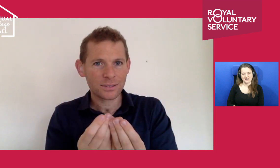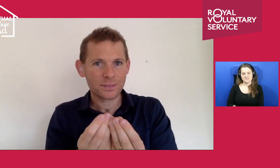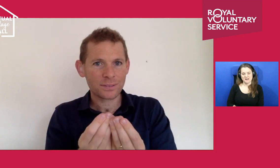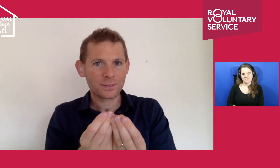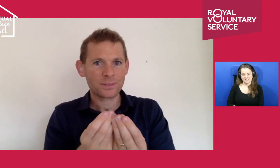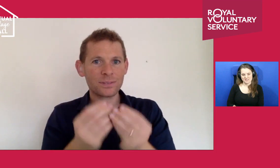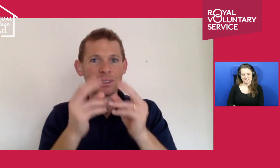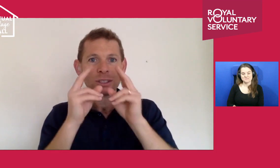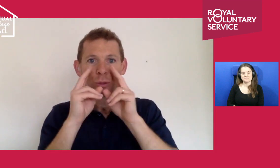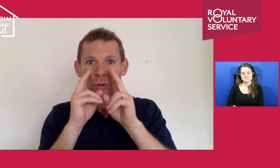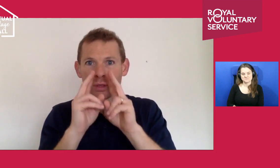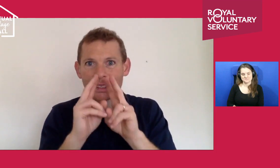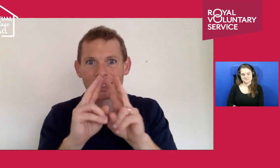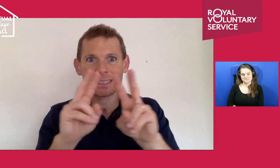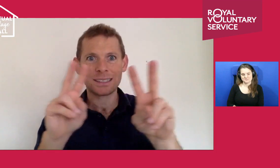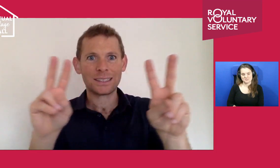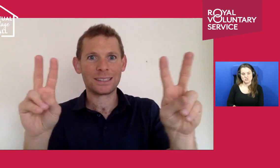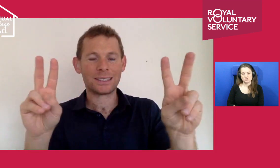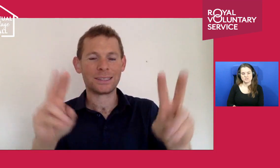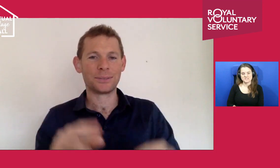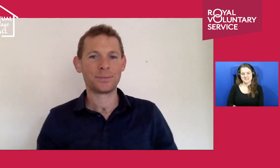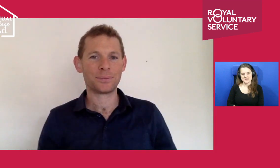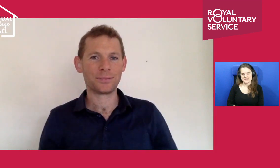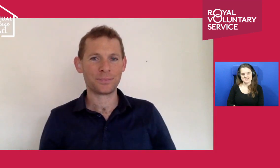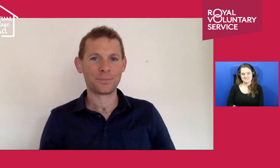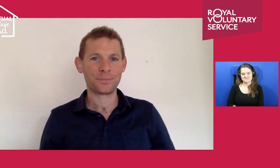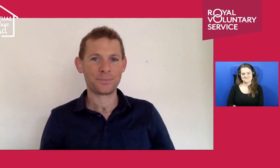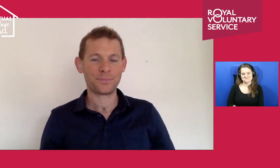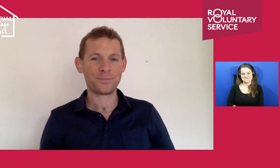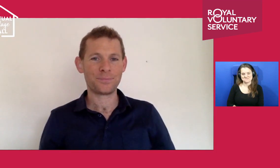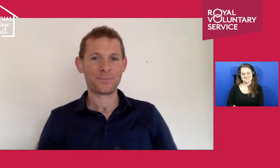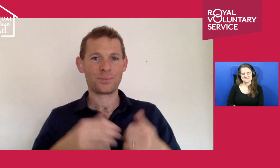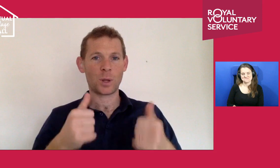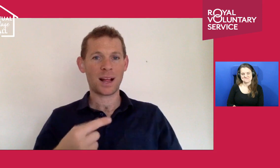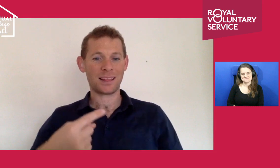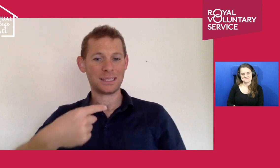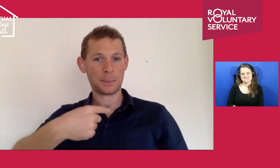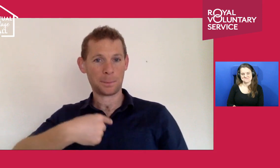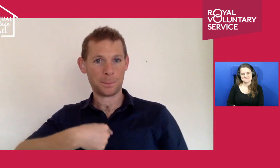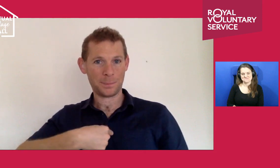This is a sign for everything. You see.